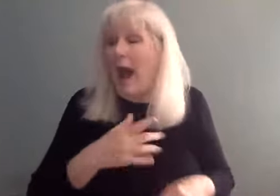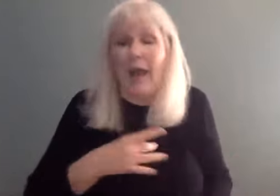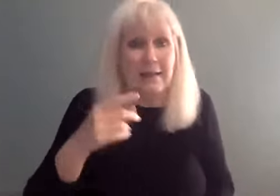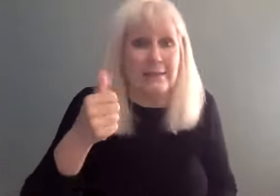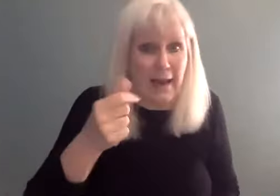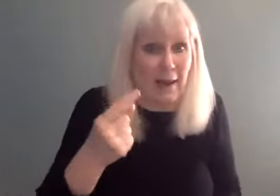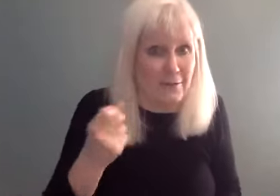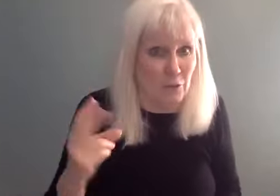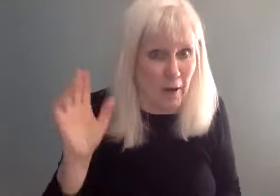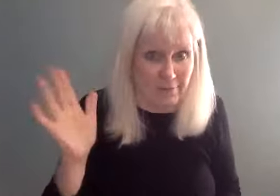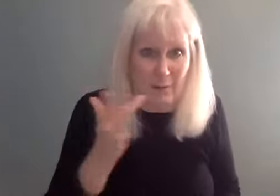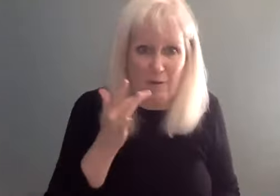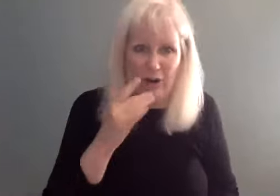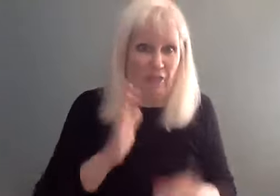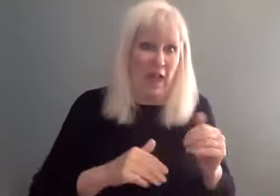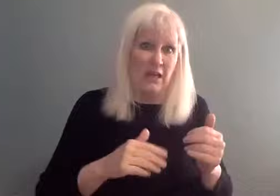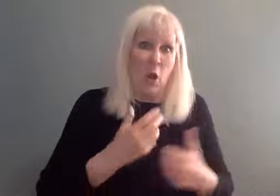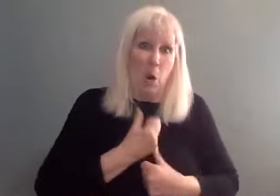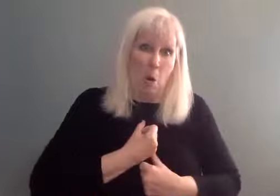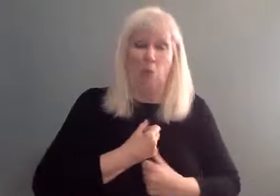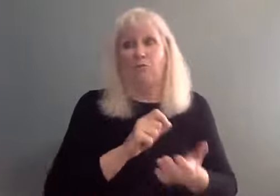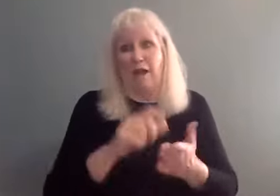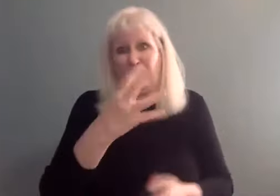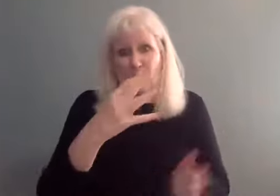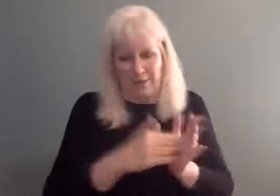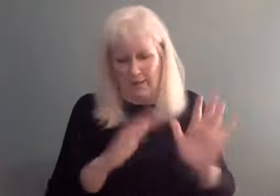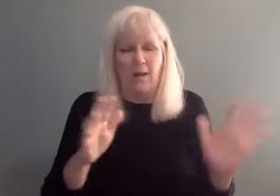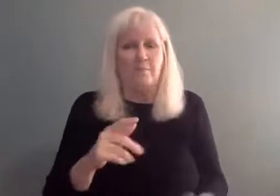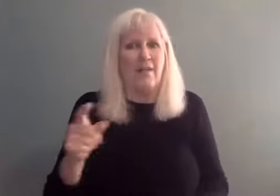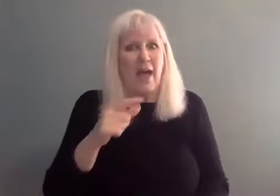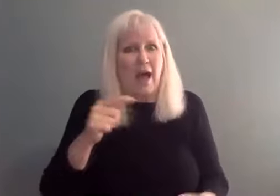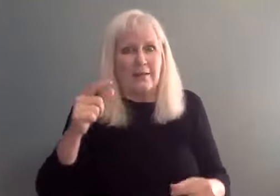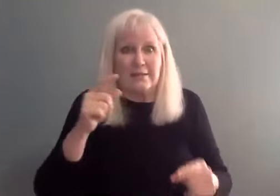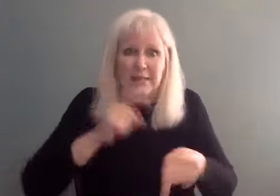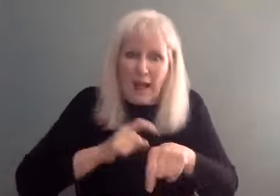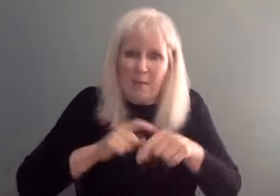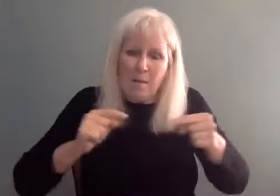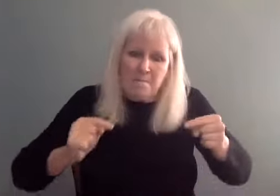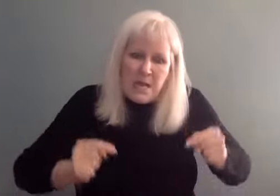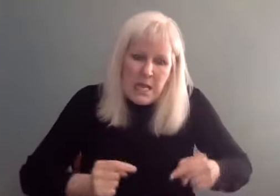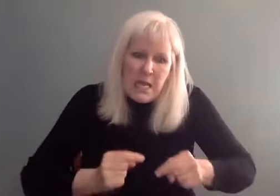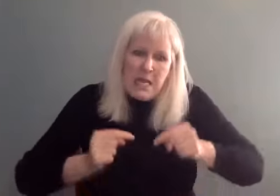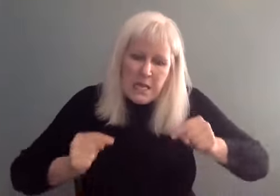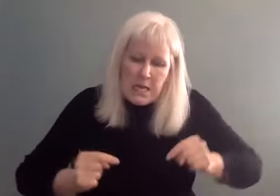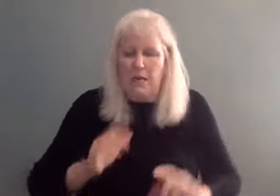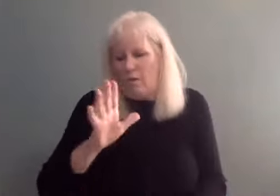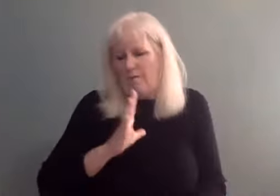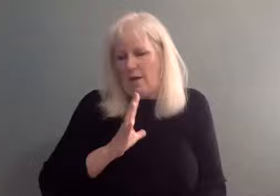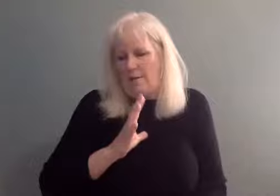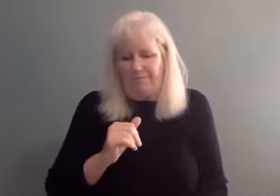of my life. But yeah, I had to be pushed to it with pain. And so I had to look at my wrongs and read it to Clancy